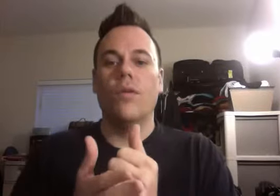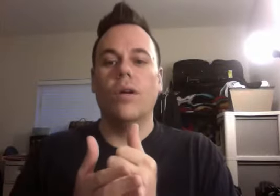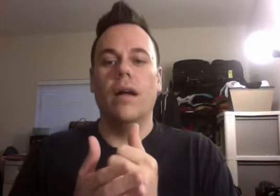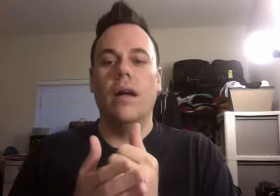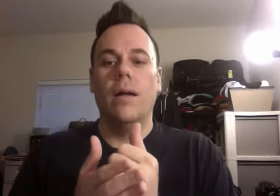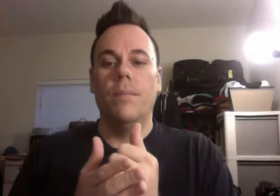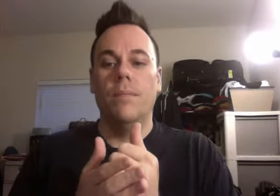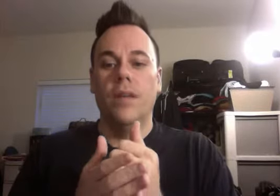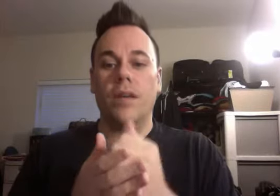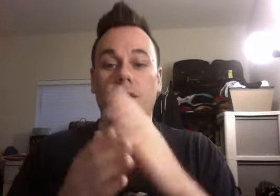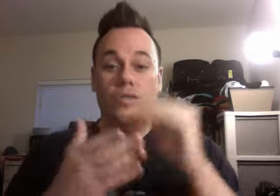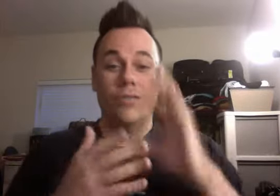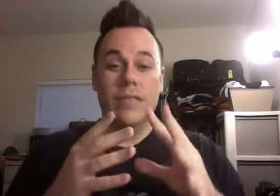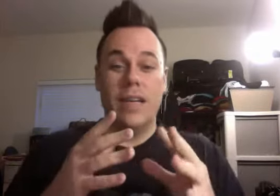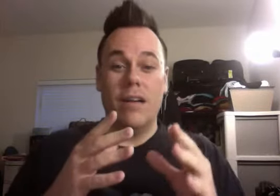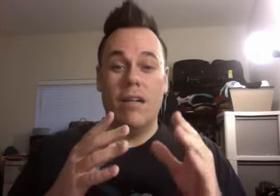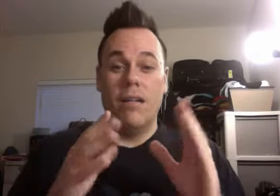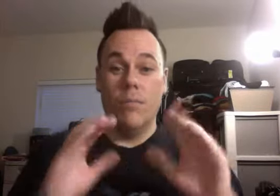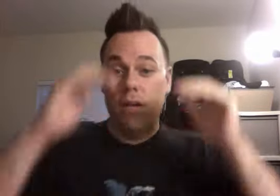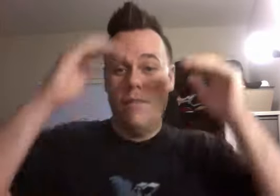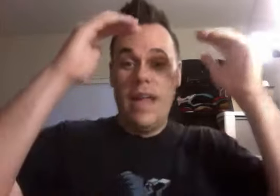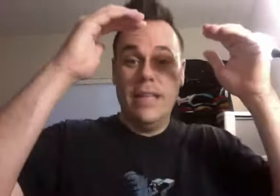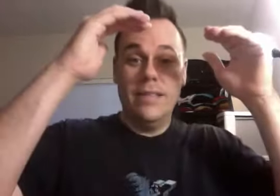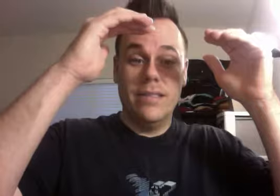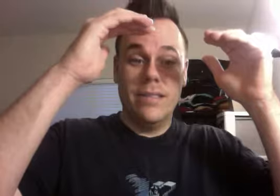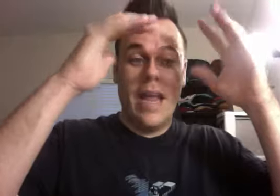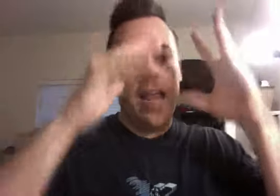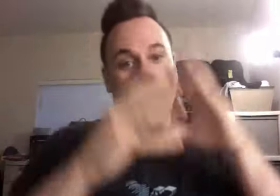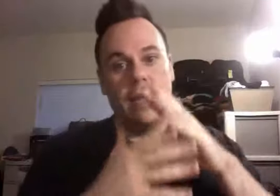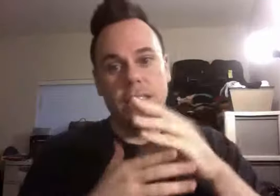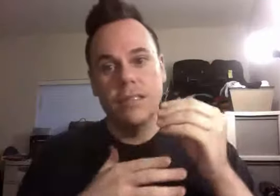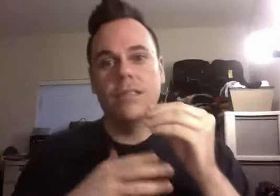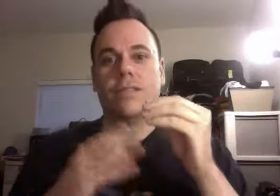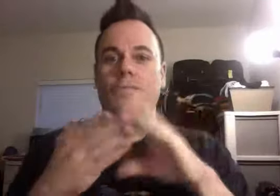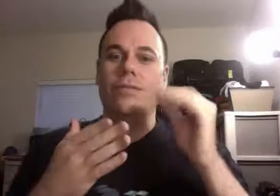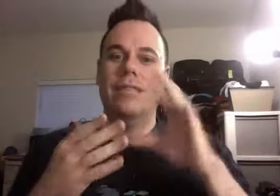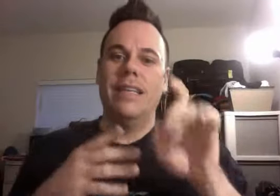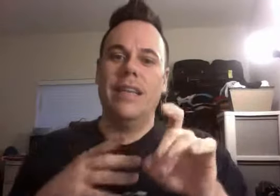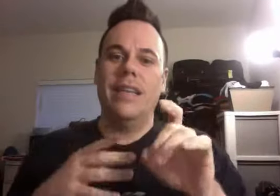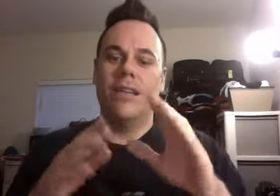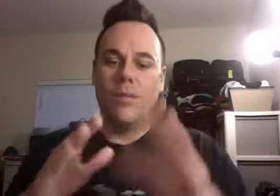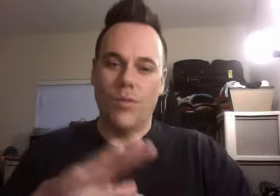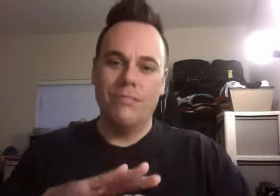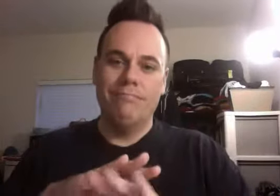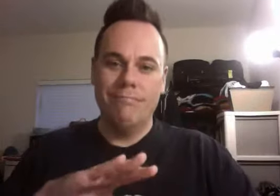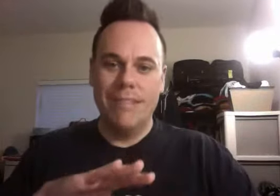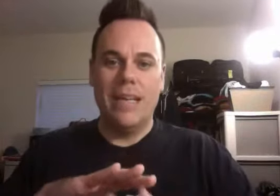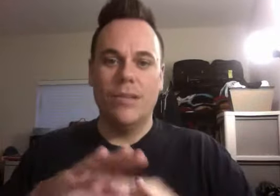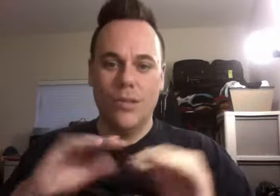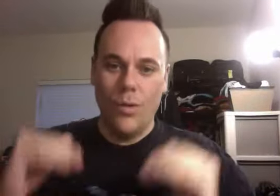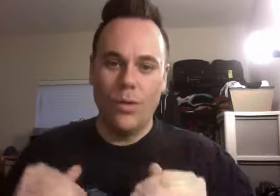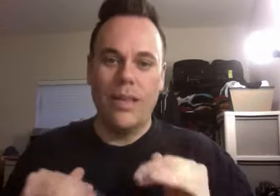for students that are more advanced and students that are more at a lower